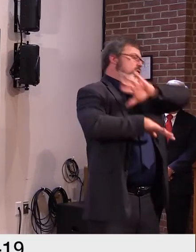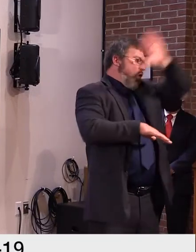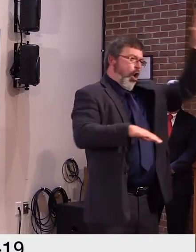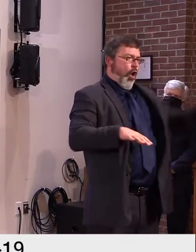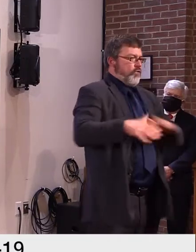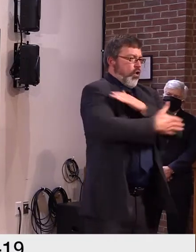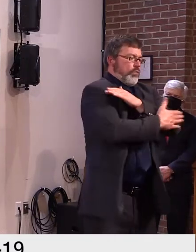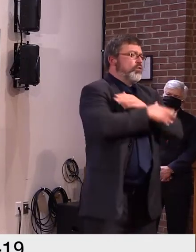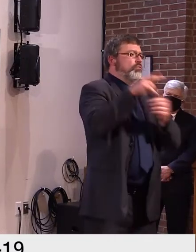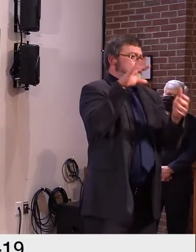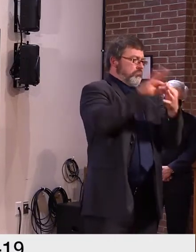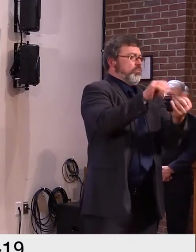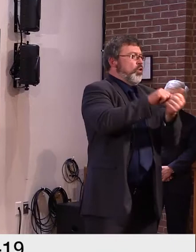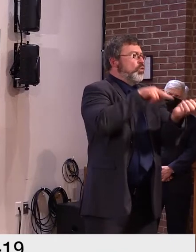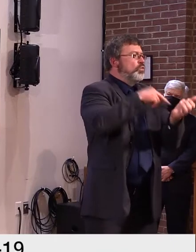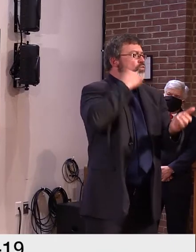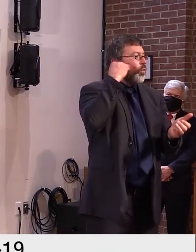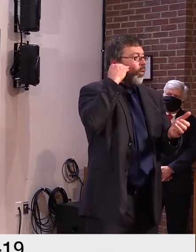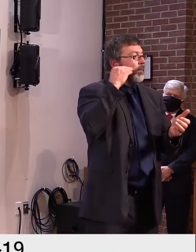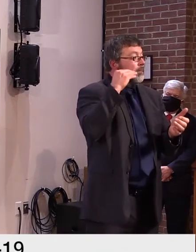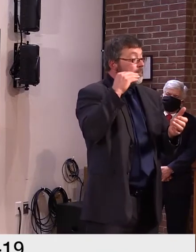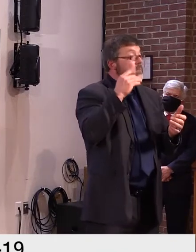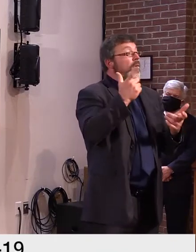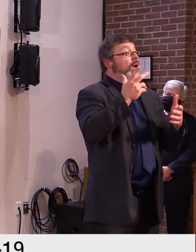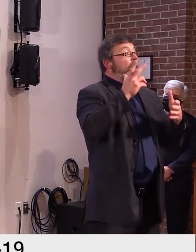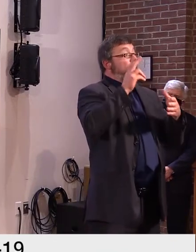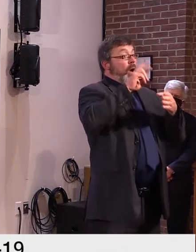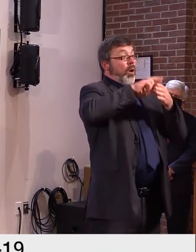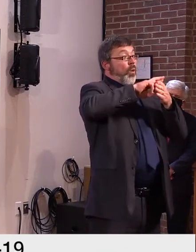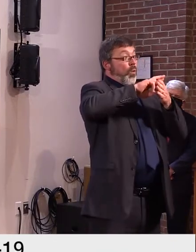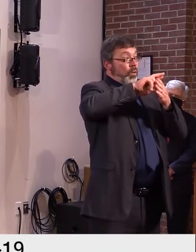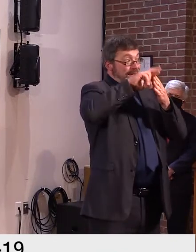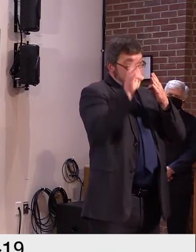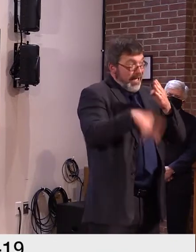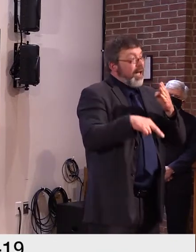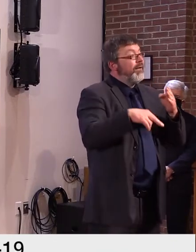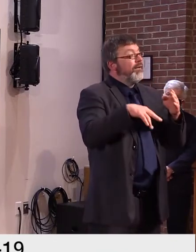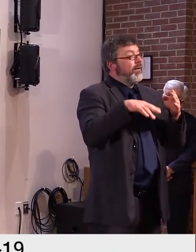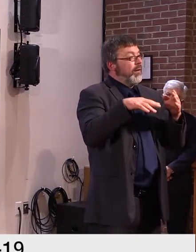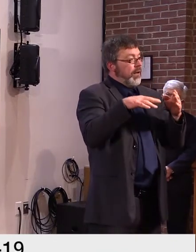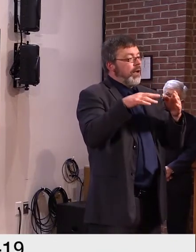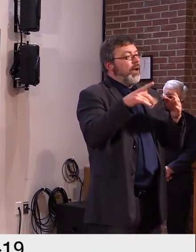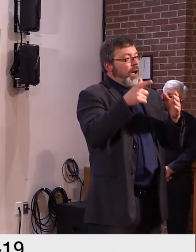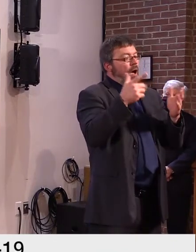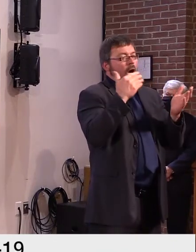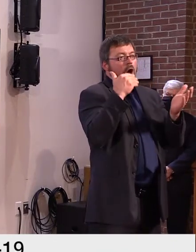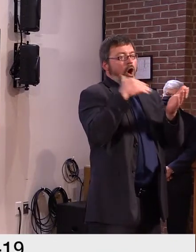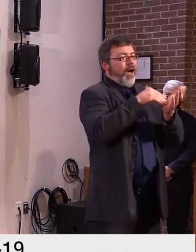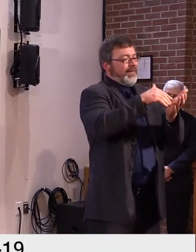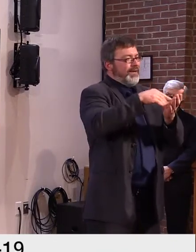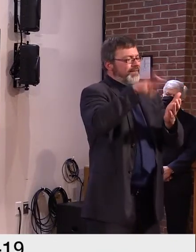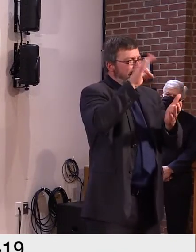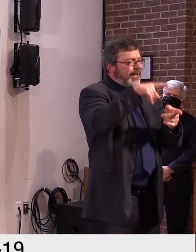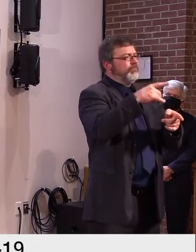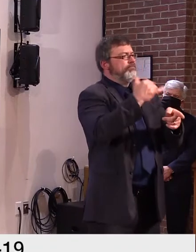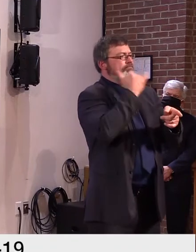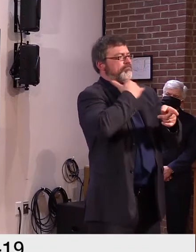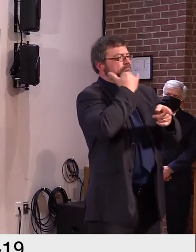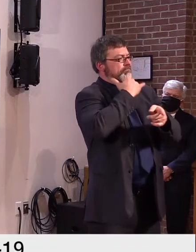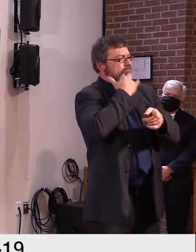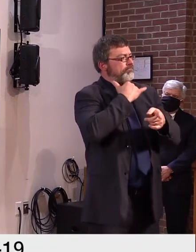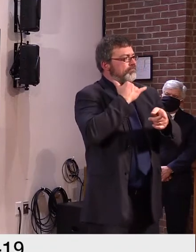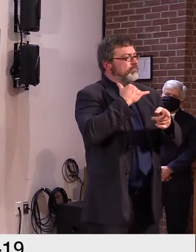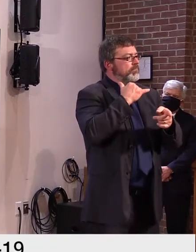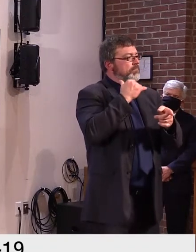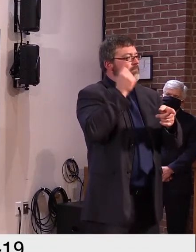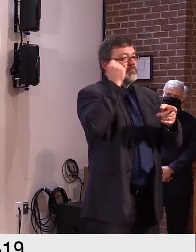unanticipated results, we'll call that, both on the false positive and the false negative side, has decided to halt the use of those in those